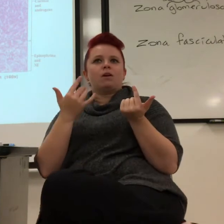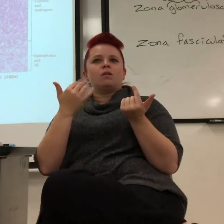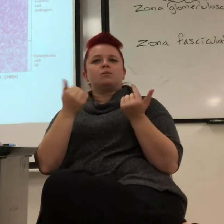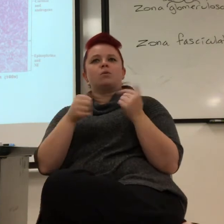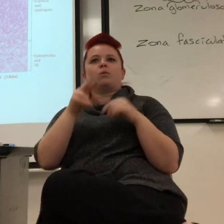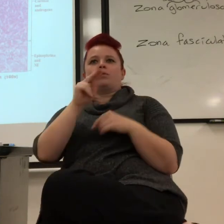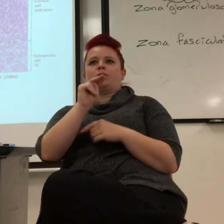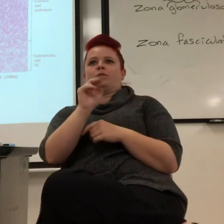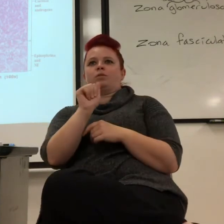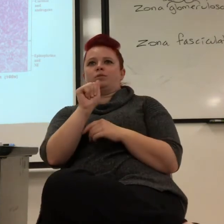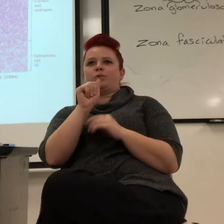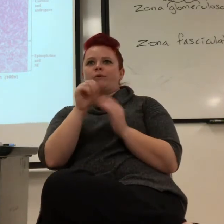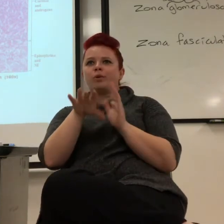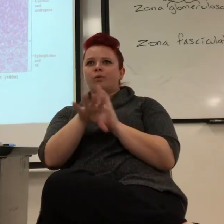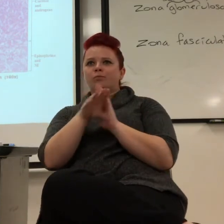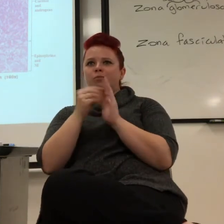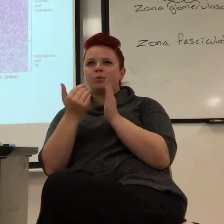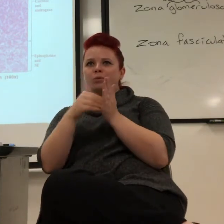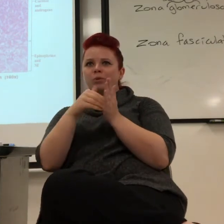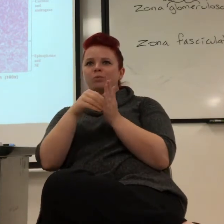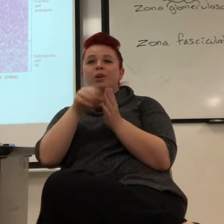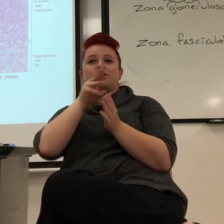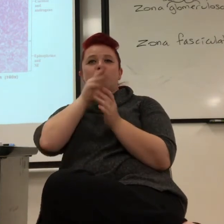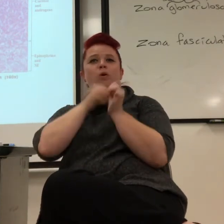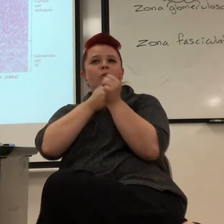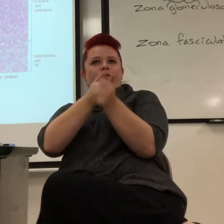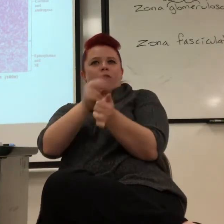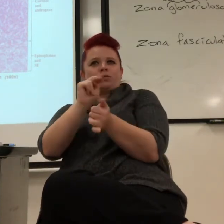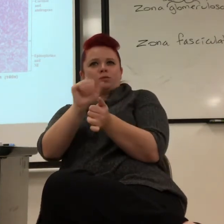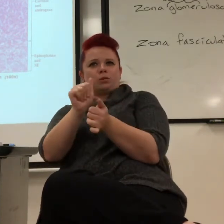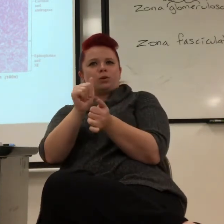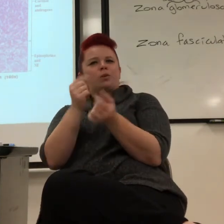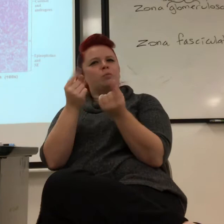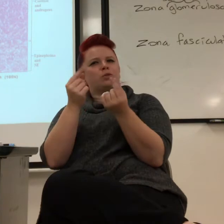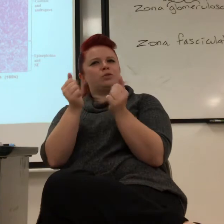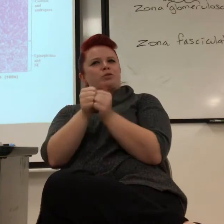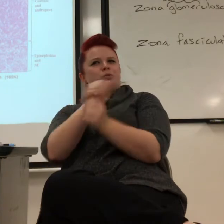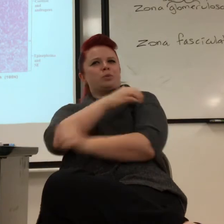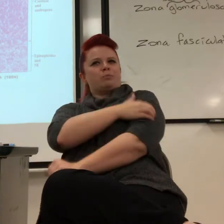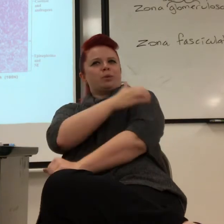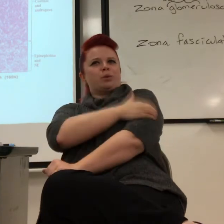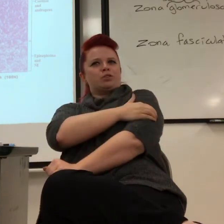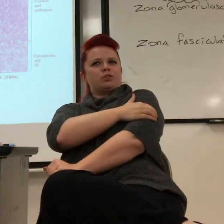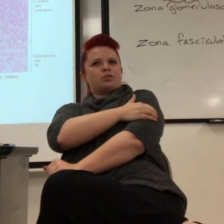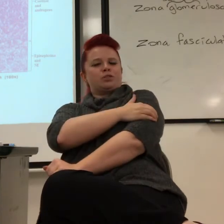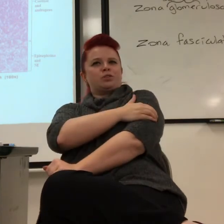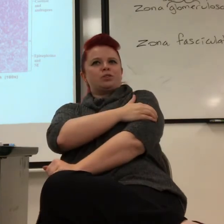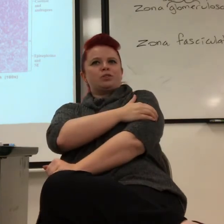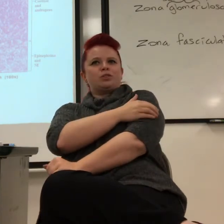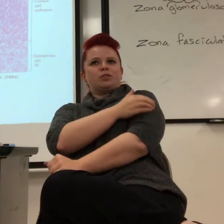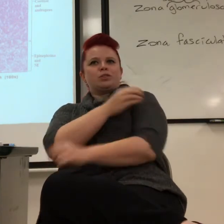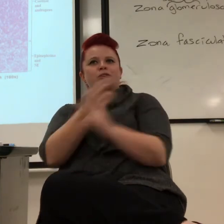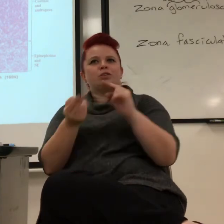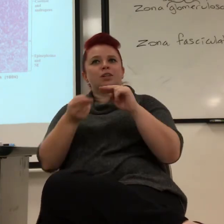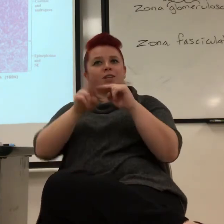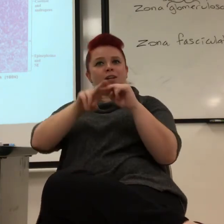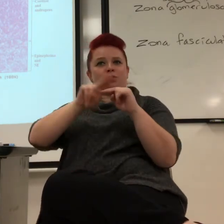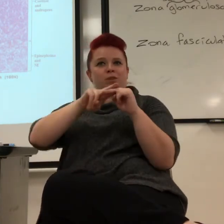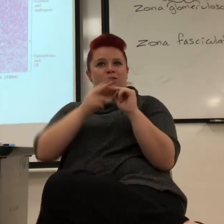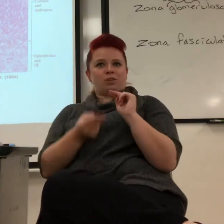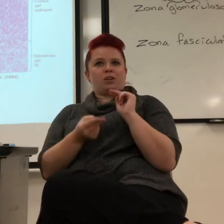Sodium reabsorption. I said water follows, and what does that do to BP? Up or down? It helps